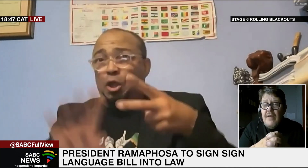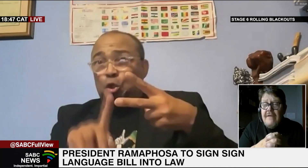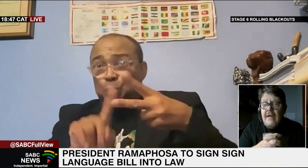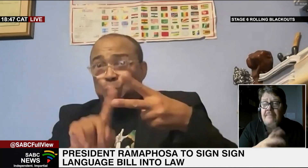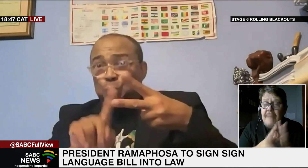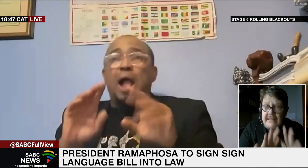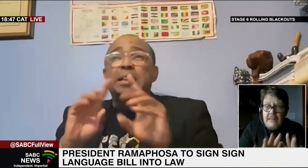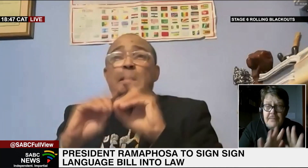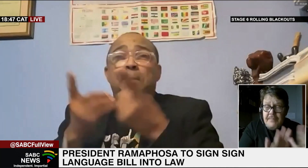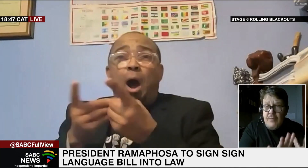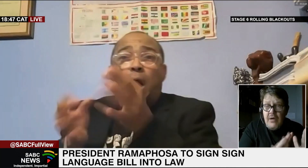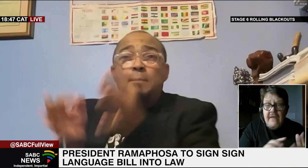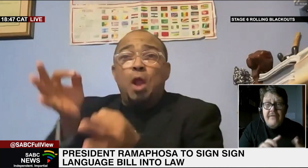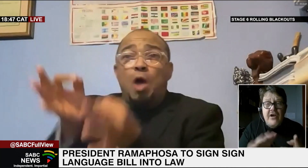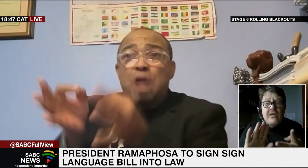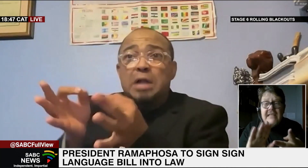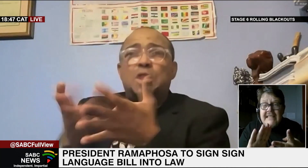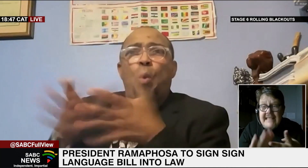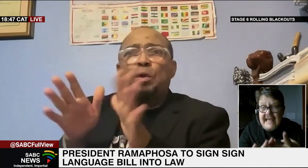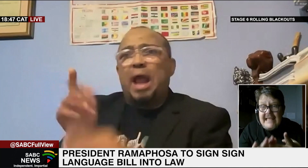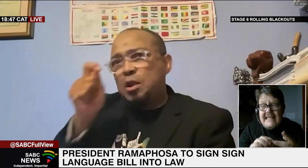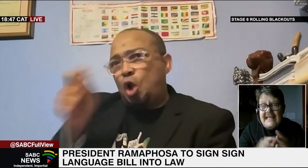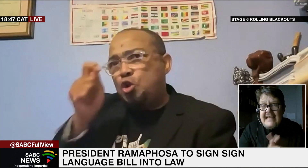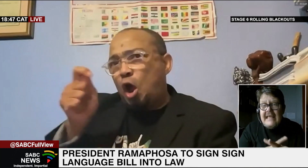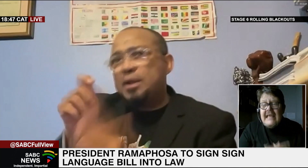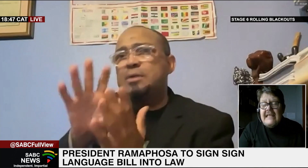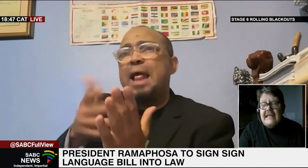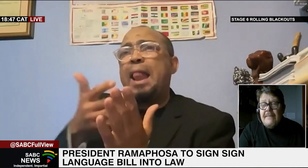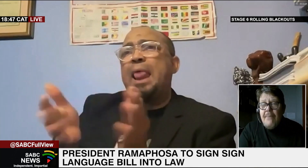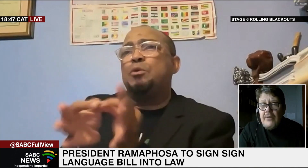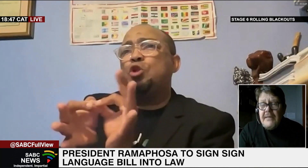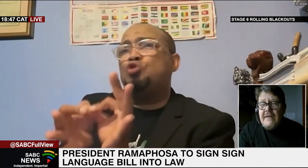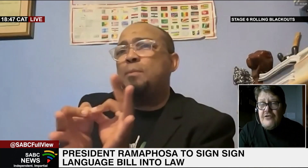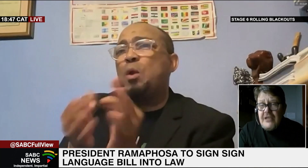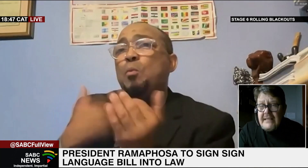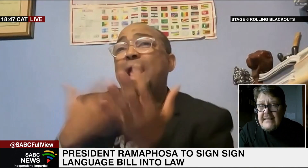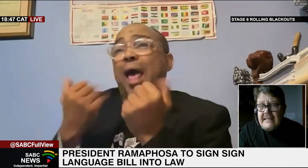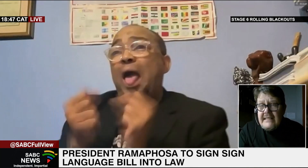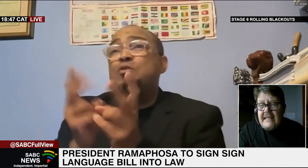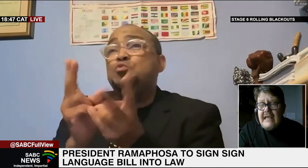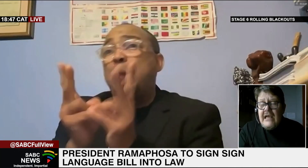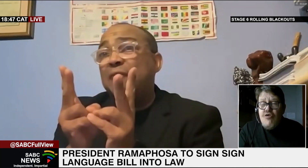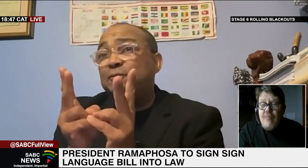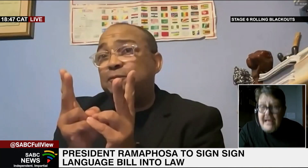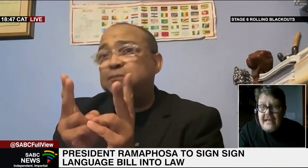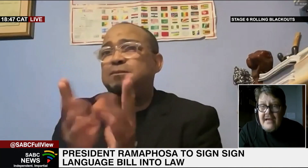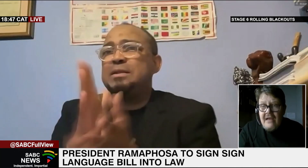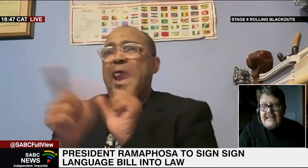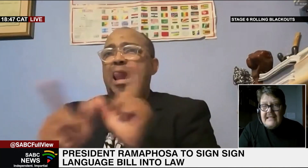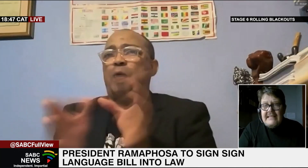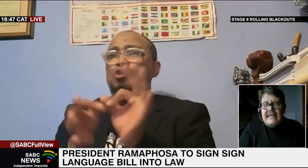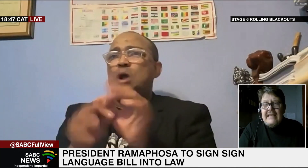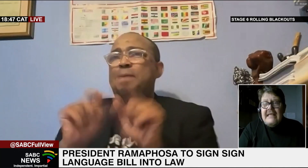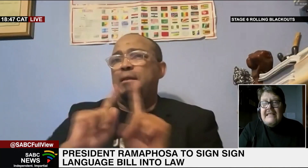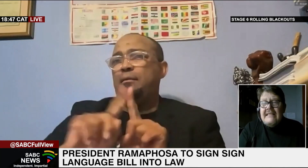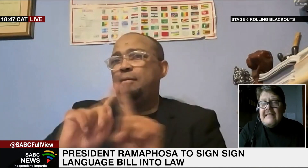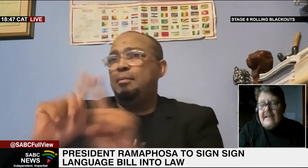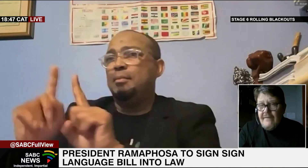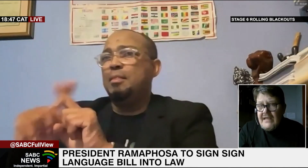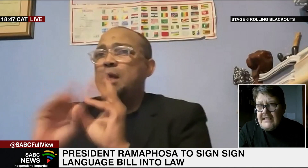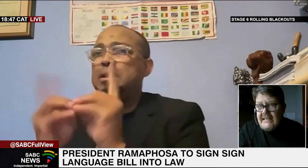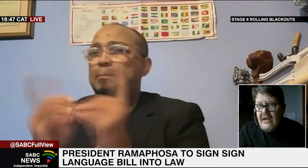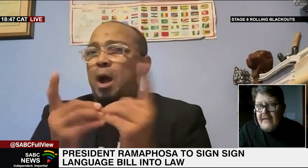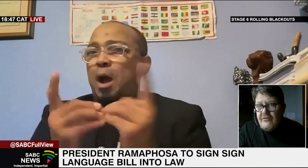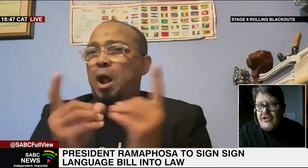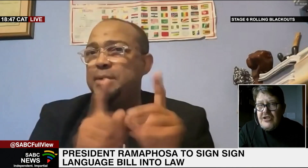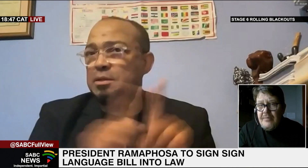So and PANSOP has been working very hard. And secondly, the Department of Justice recognizes South